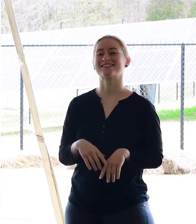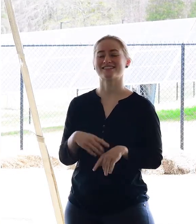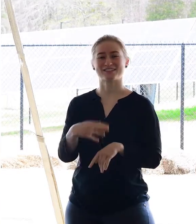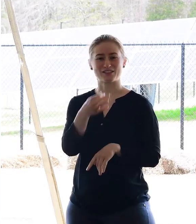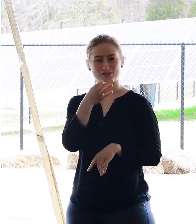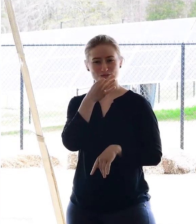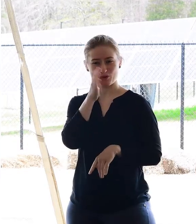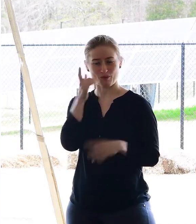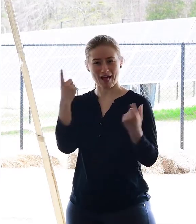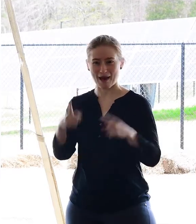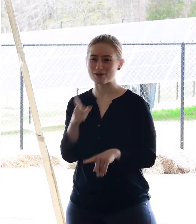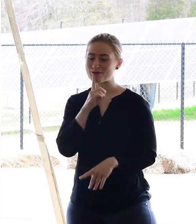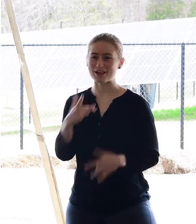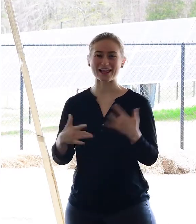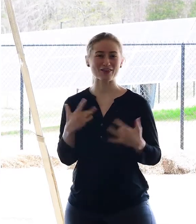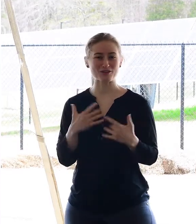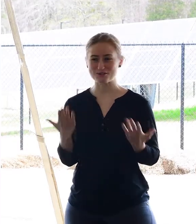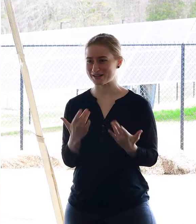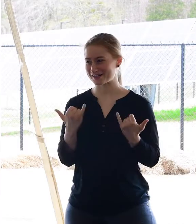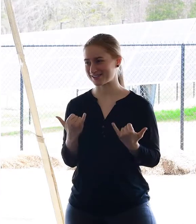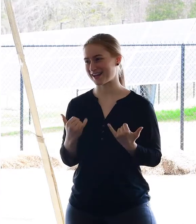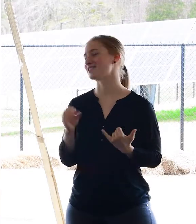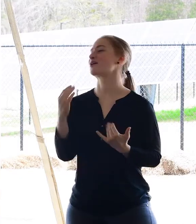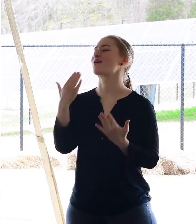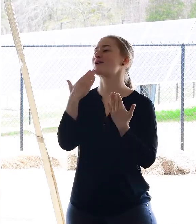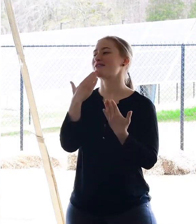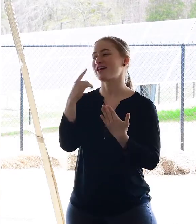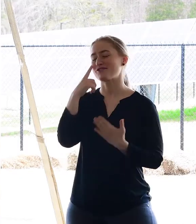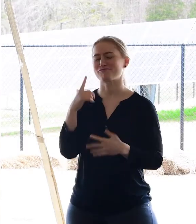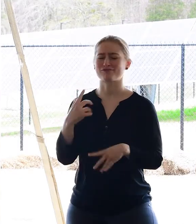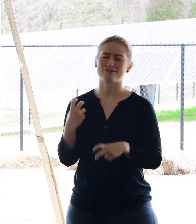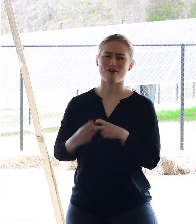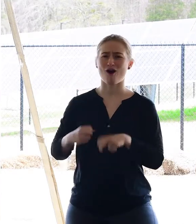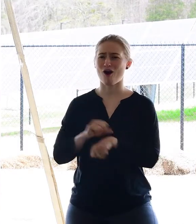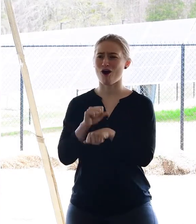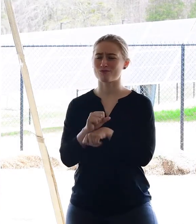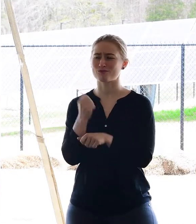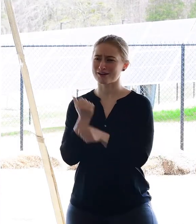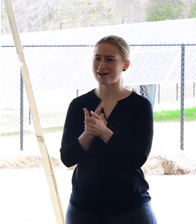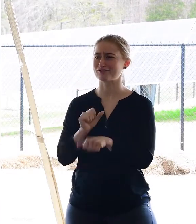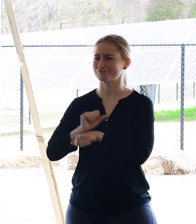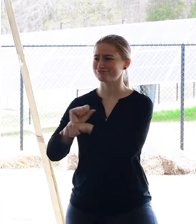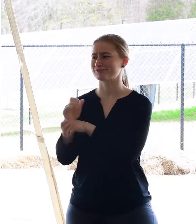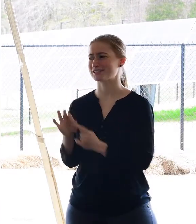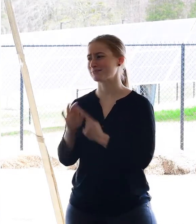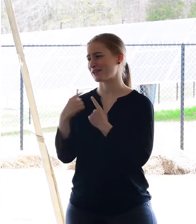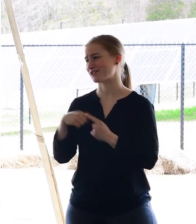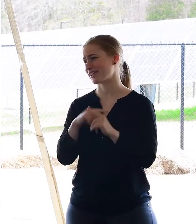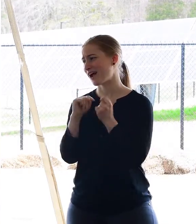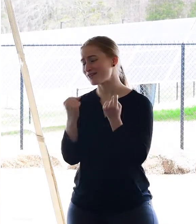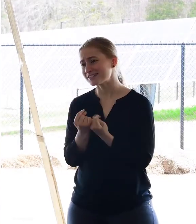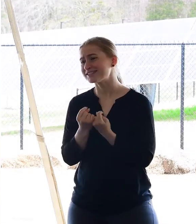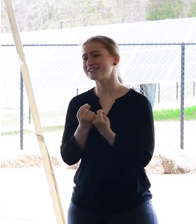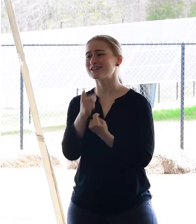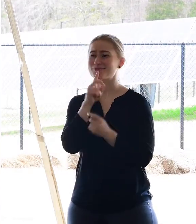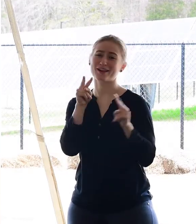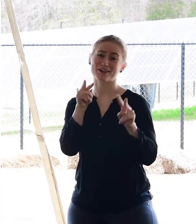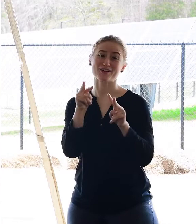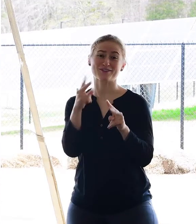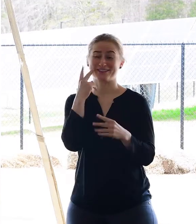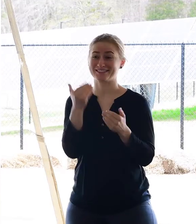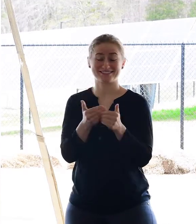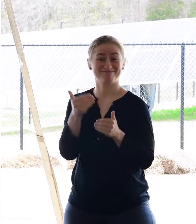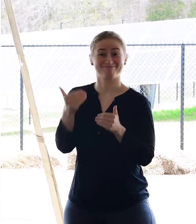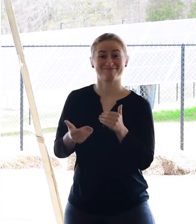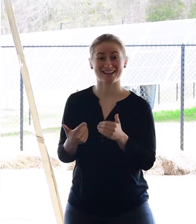And just really thrilled to be here today. So thank you all. Thank you for the hard work everyone's put in, especially our team, and really looking forward to seeing the